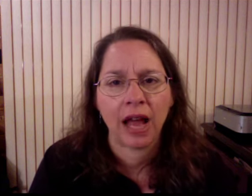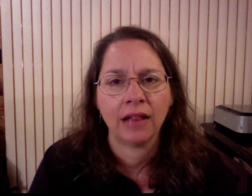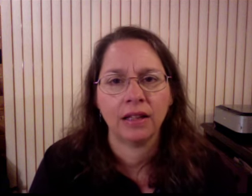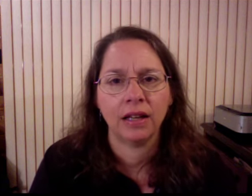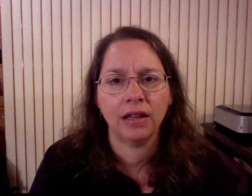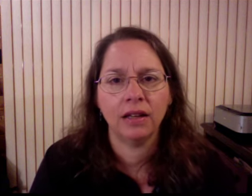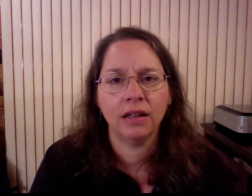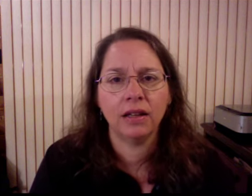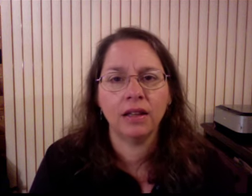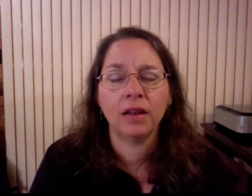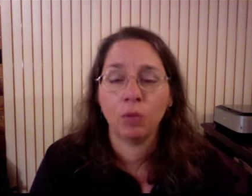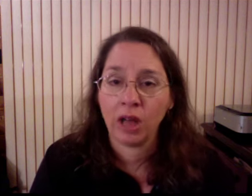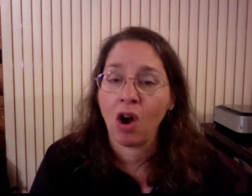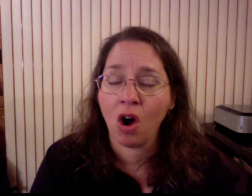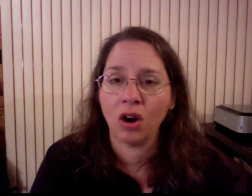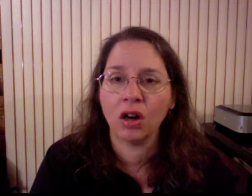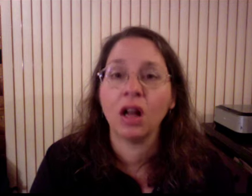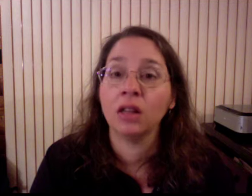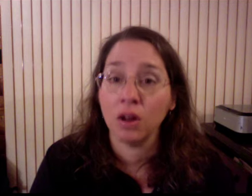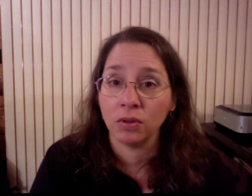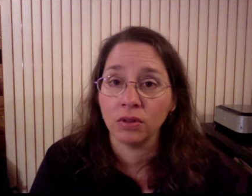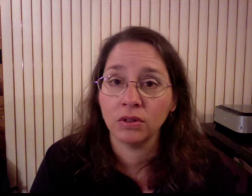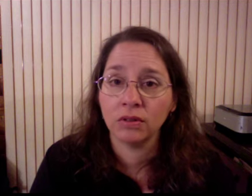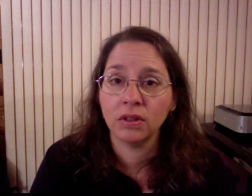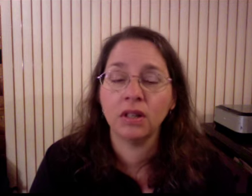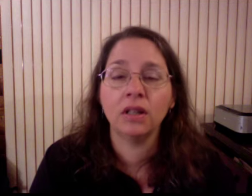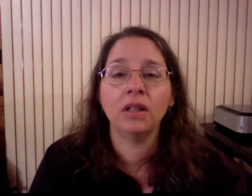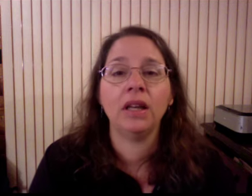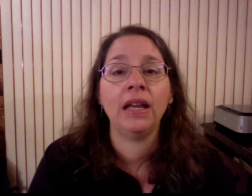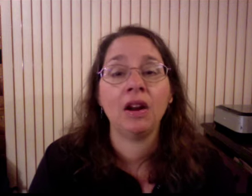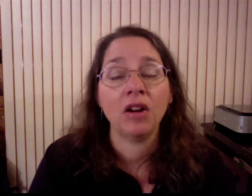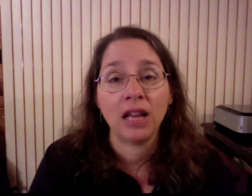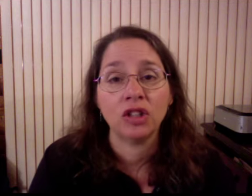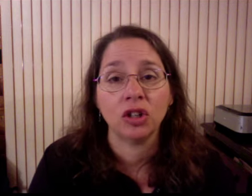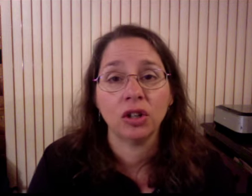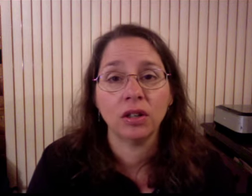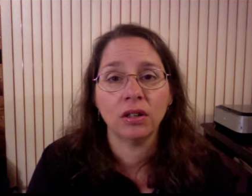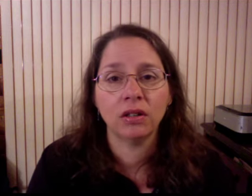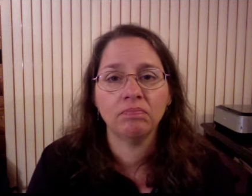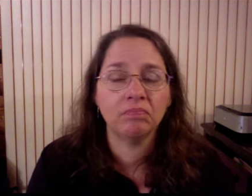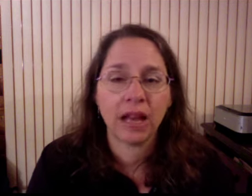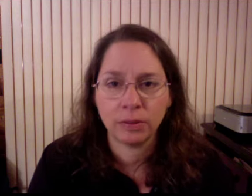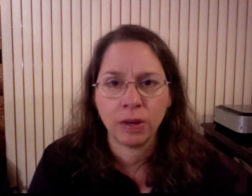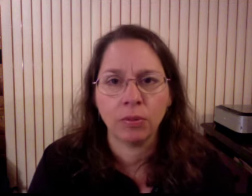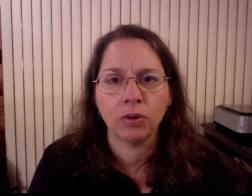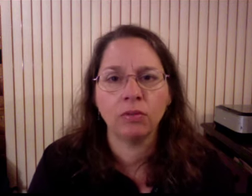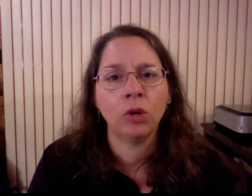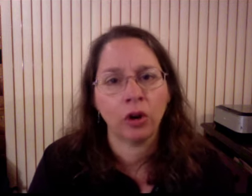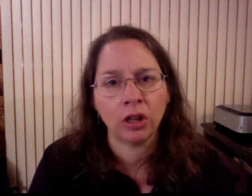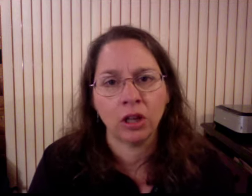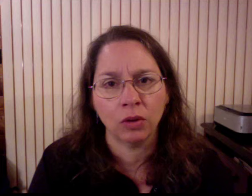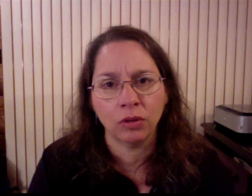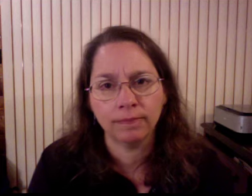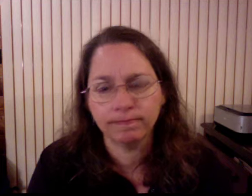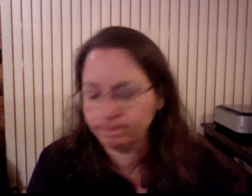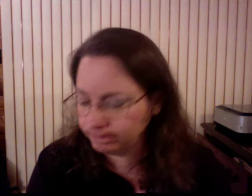reality that we are alone. In our nature, as people, we are alone.